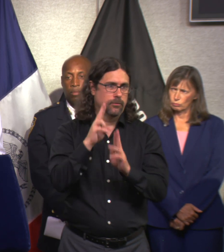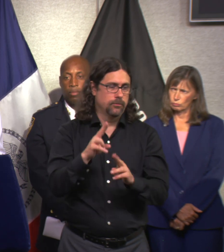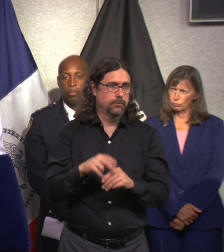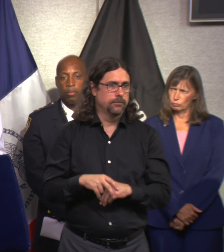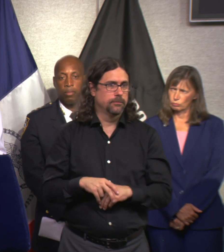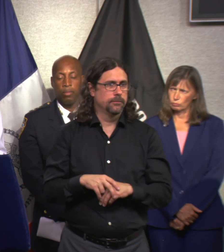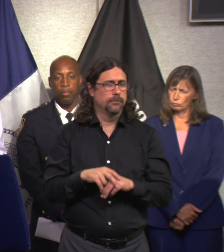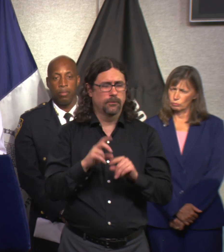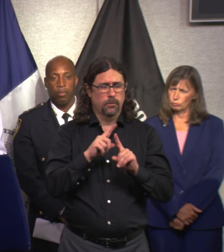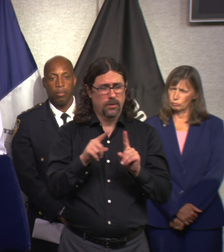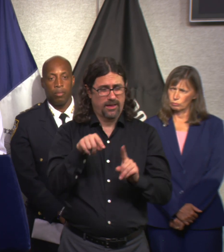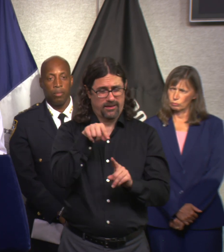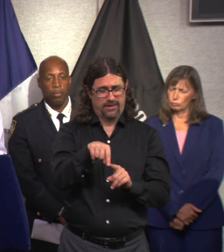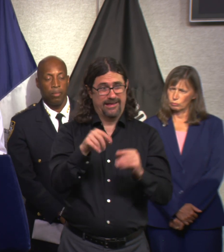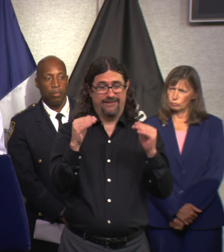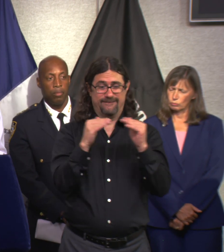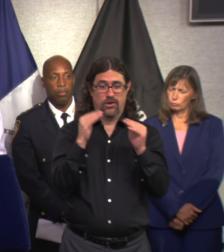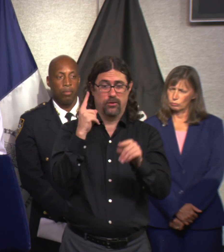highest order.